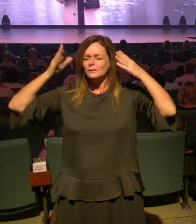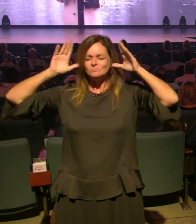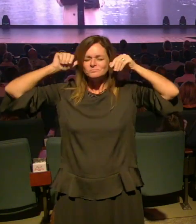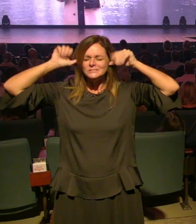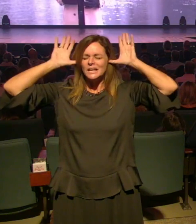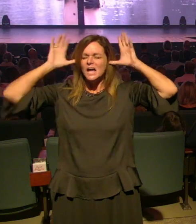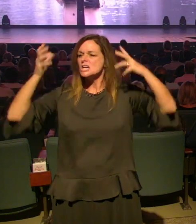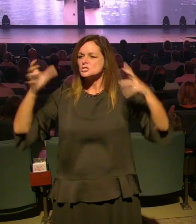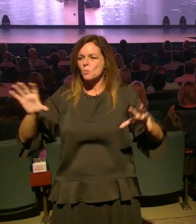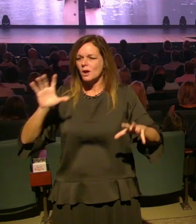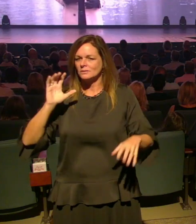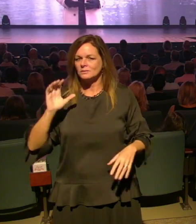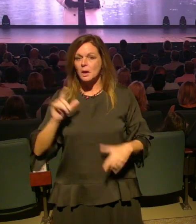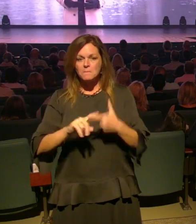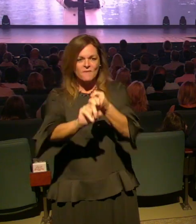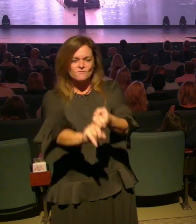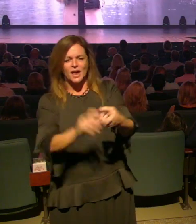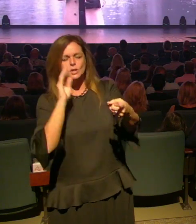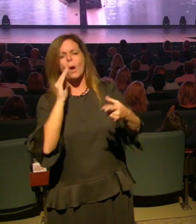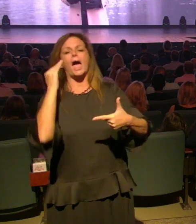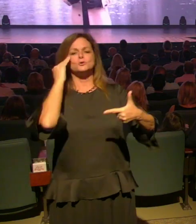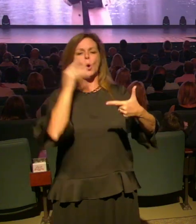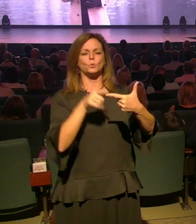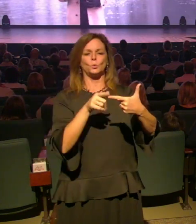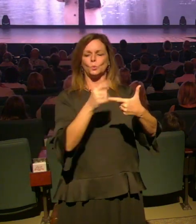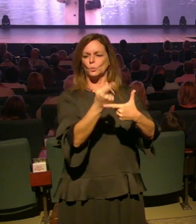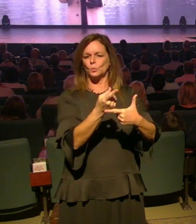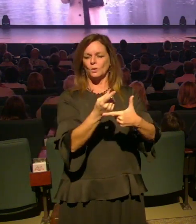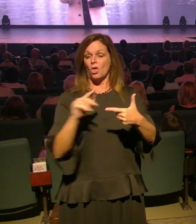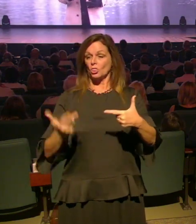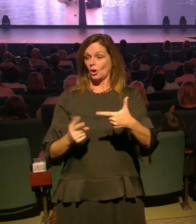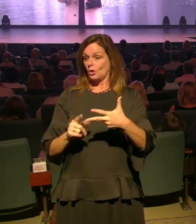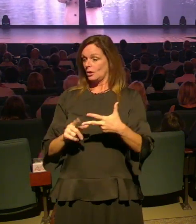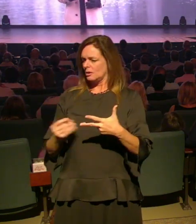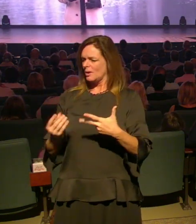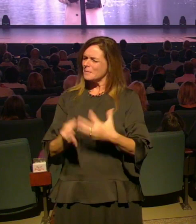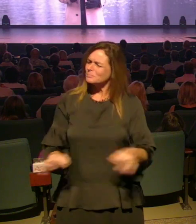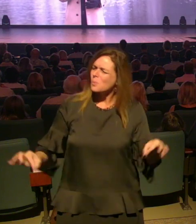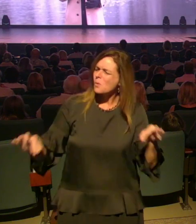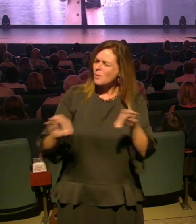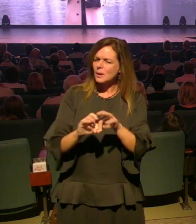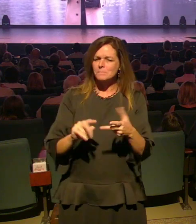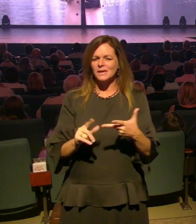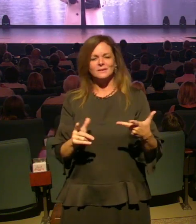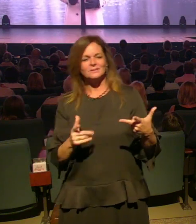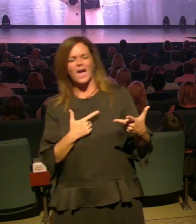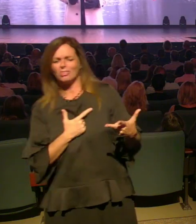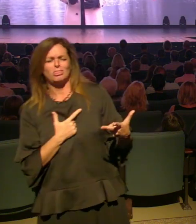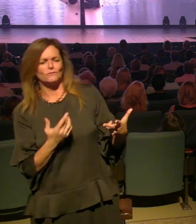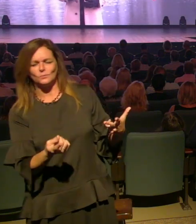The most significant gifts say, I know you. And third, the third statement that a significant gift makes is, I love